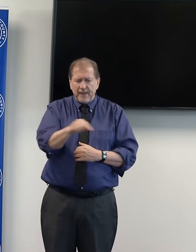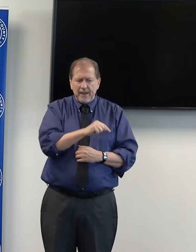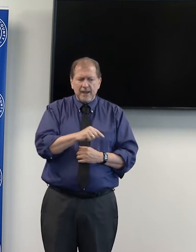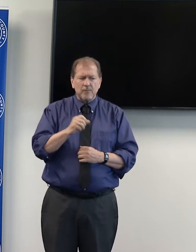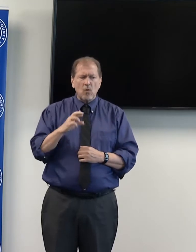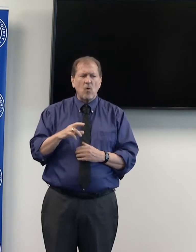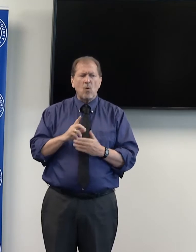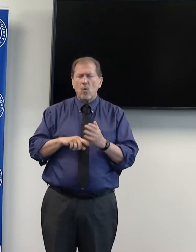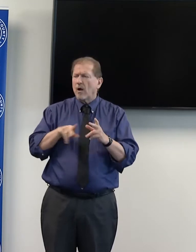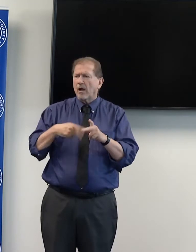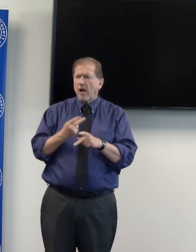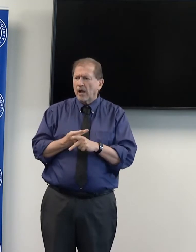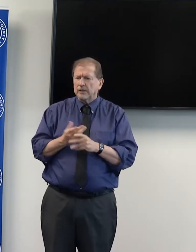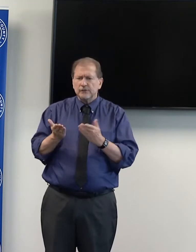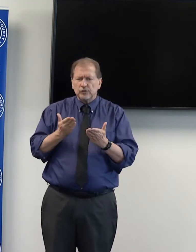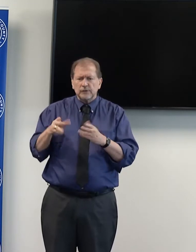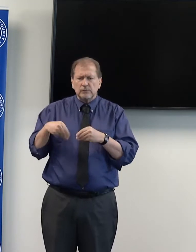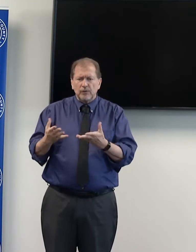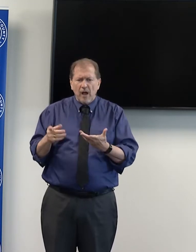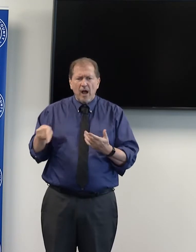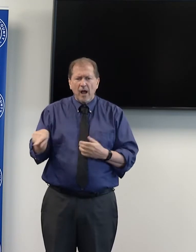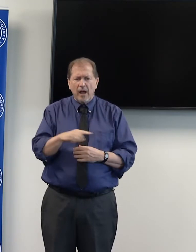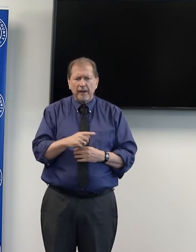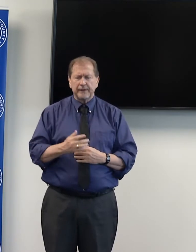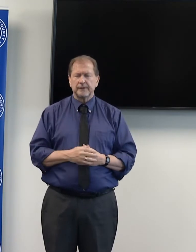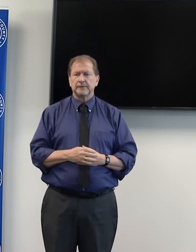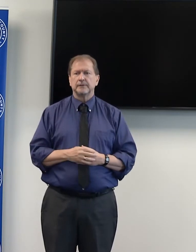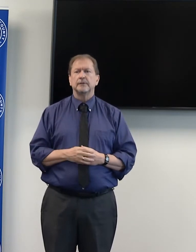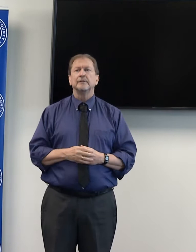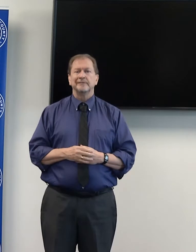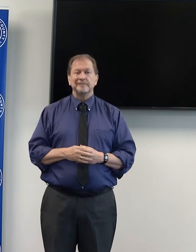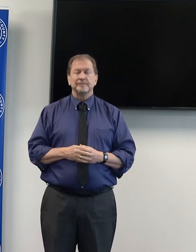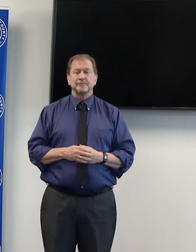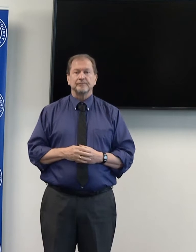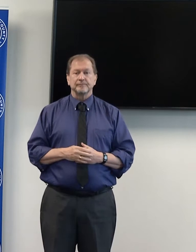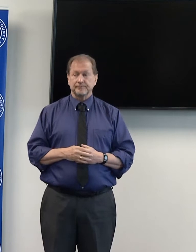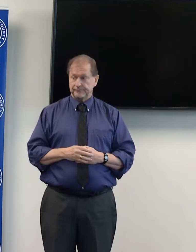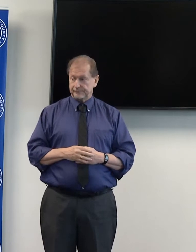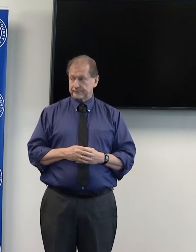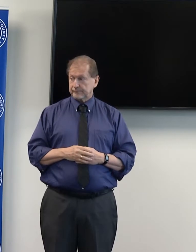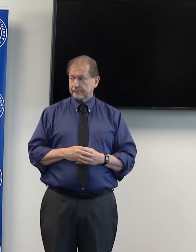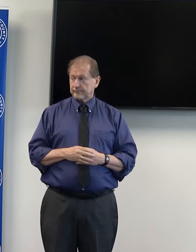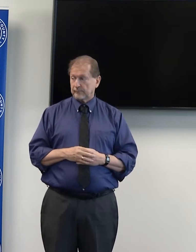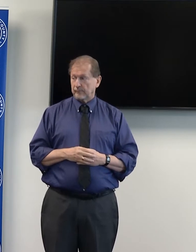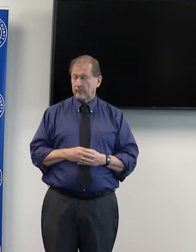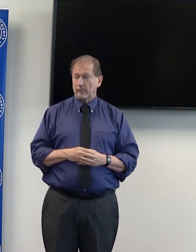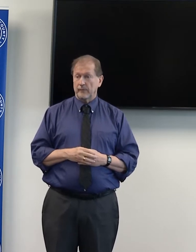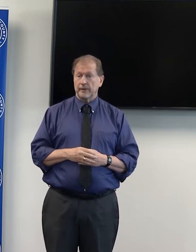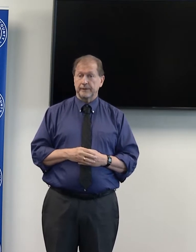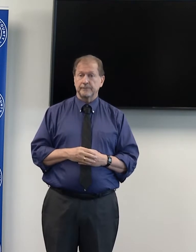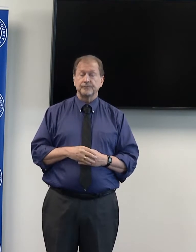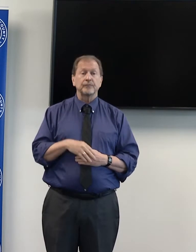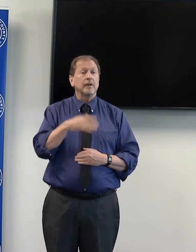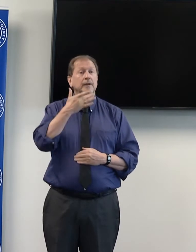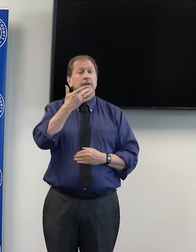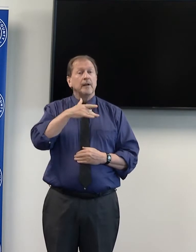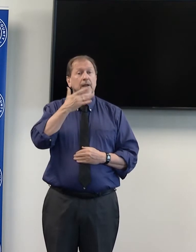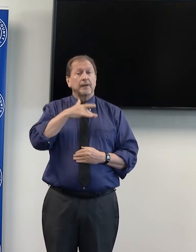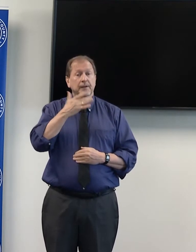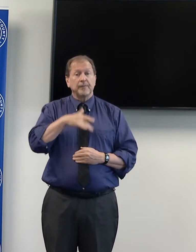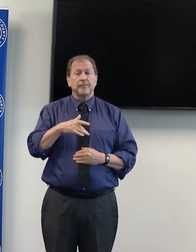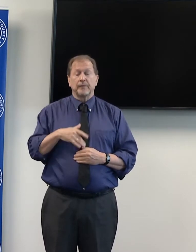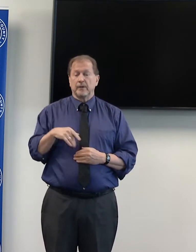of resources are being provided to manage unrest? Again, good question. Thankfully, there were not any